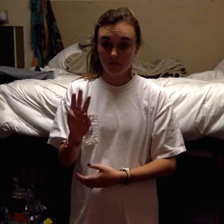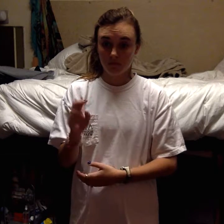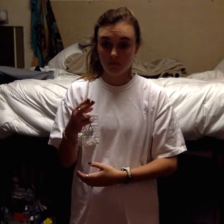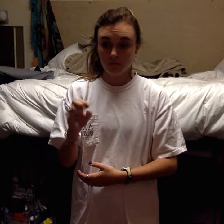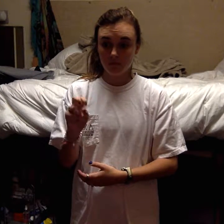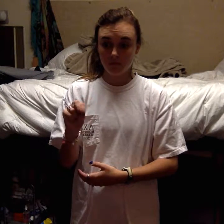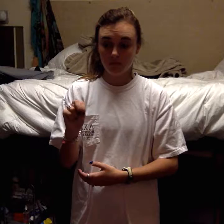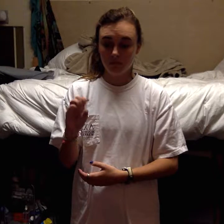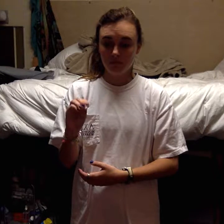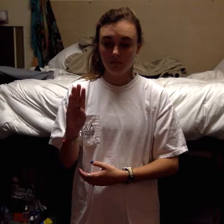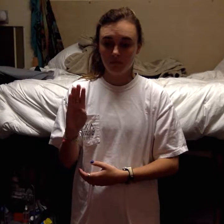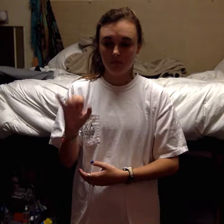travel